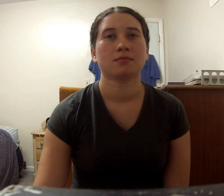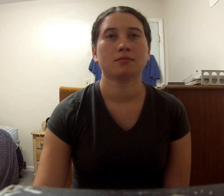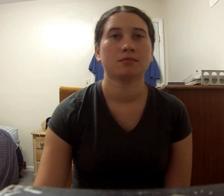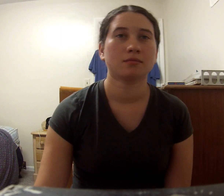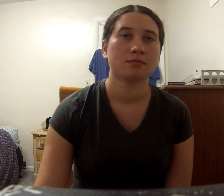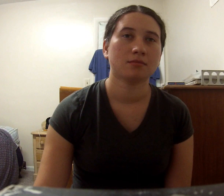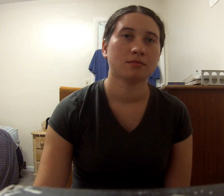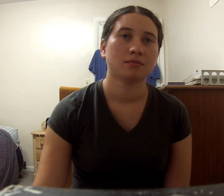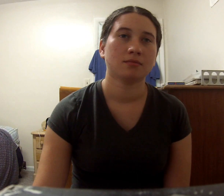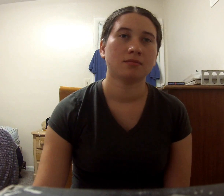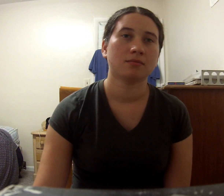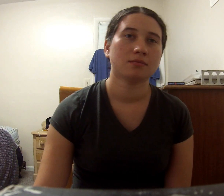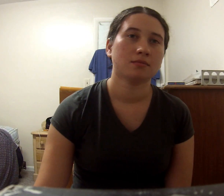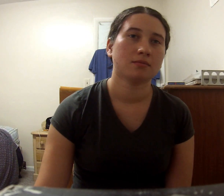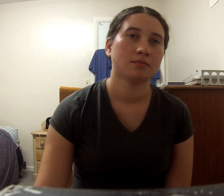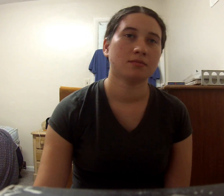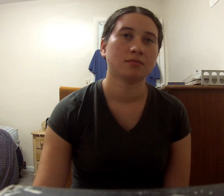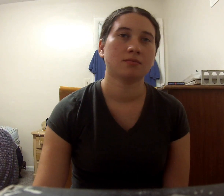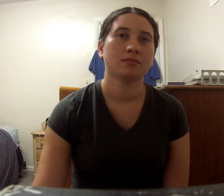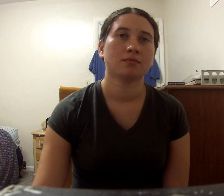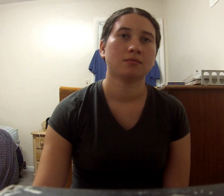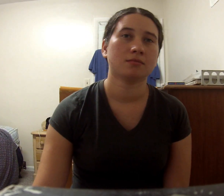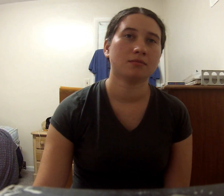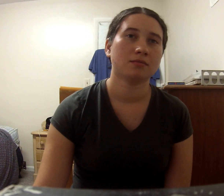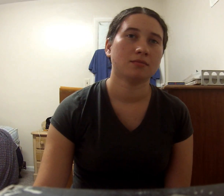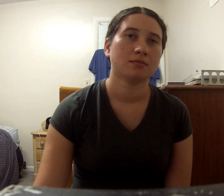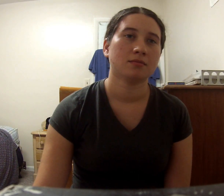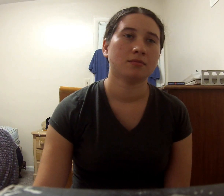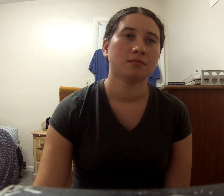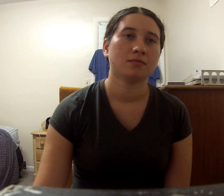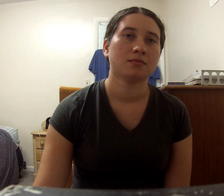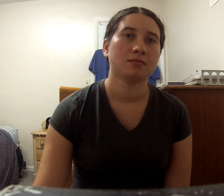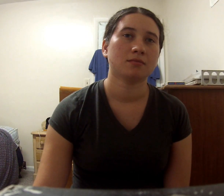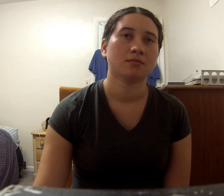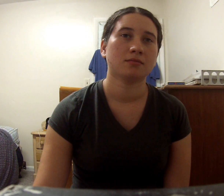girl spilling out of her shorts, running up and down the sidelines like, "Hey, I'm open!"